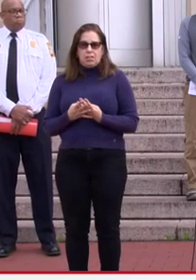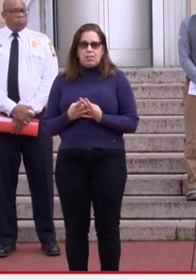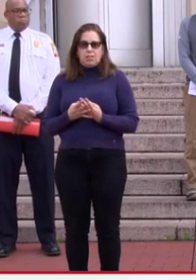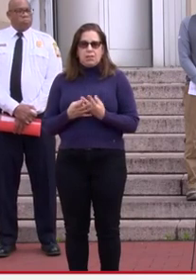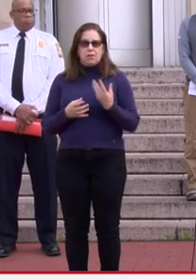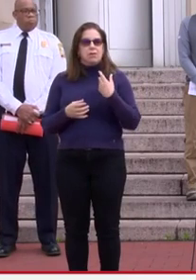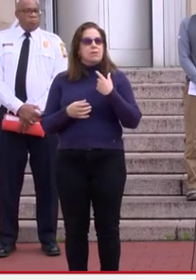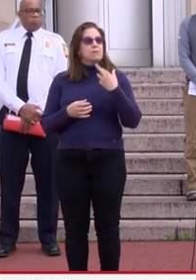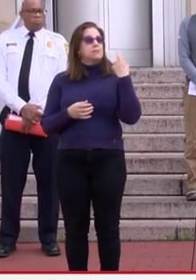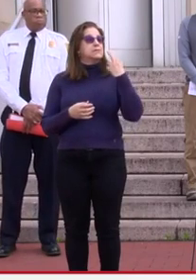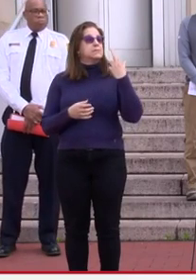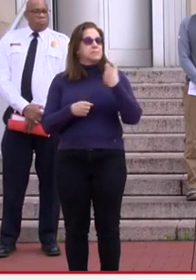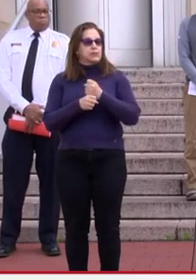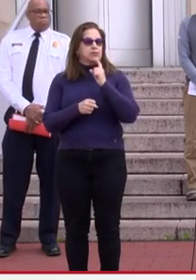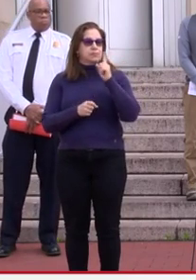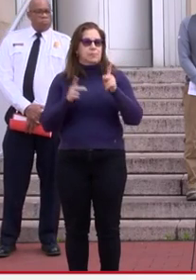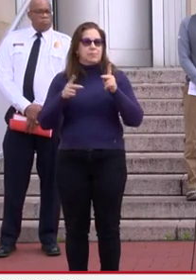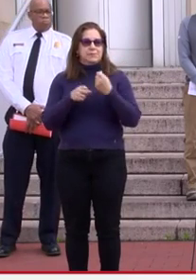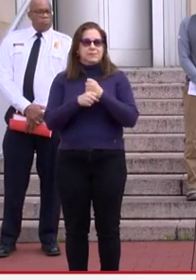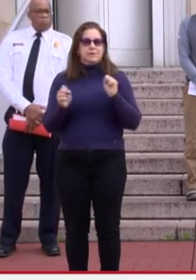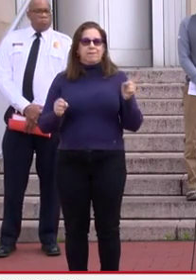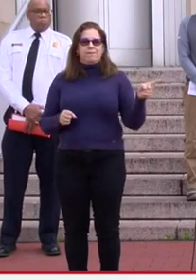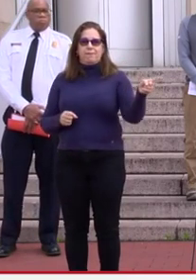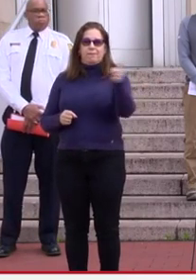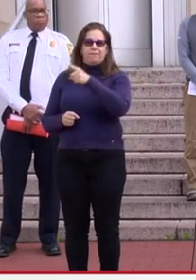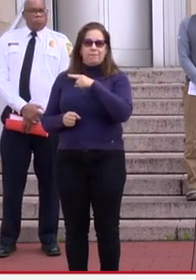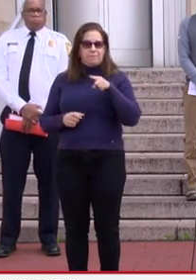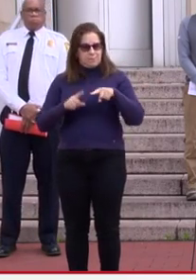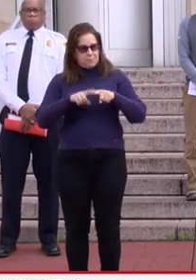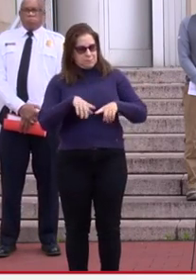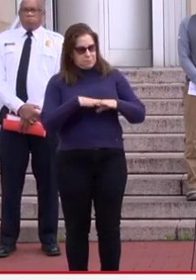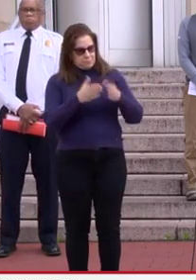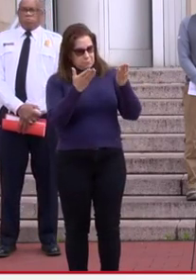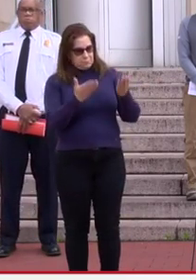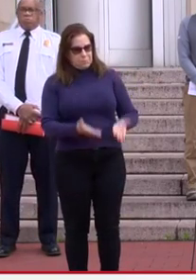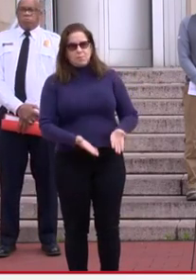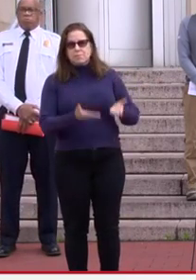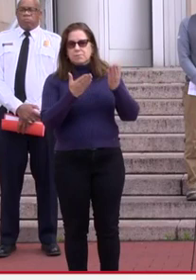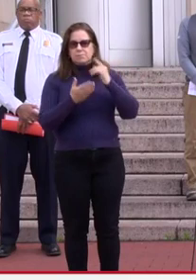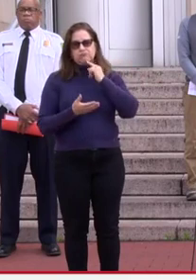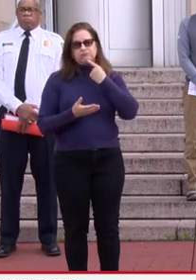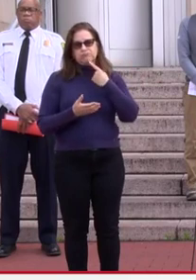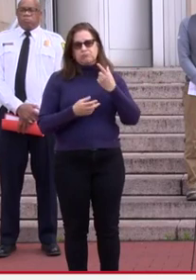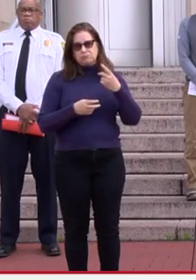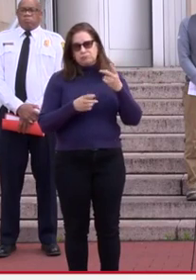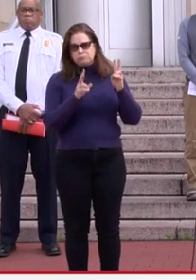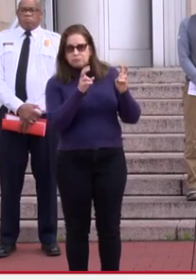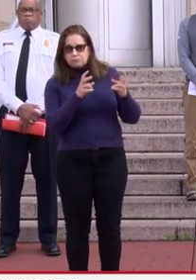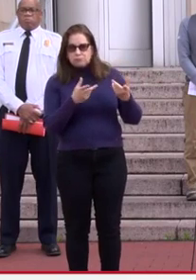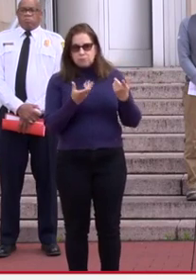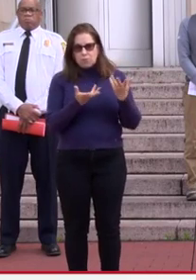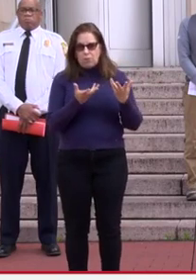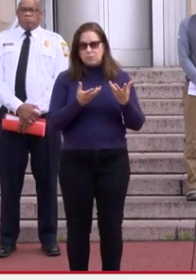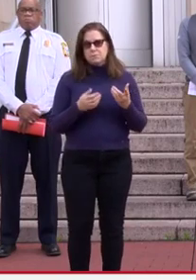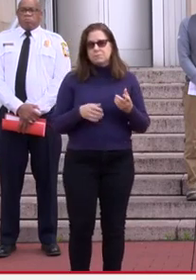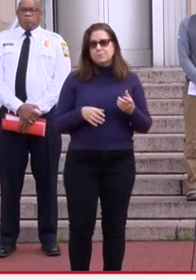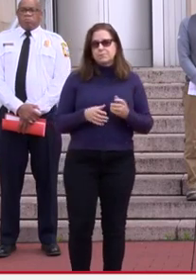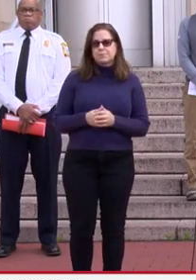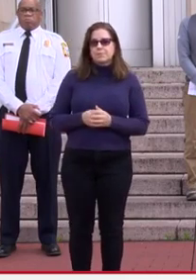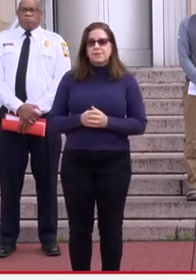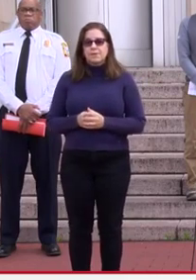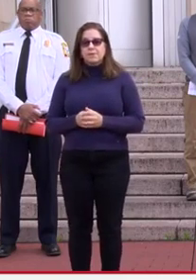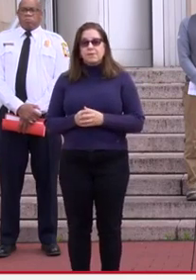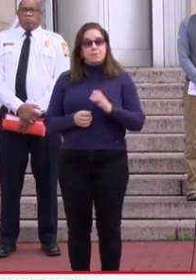that responsibility lightly, and we have implemented sensible procedures and safety precautions. In those cases of arrest, if the